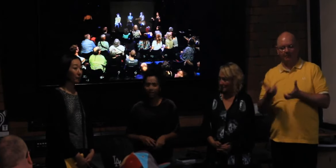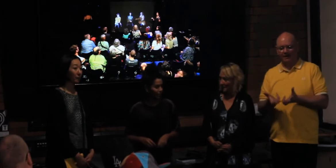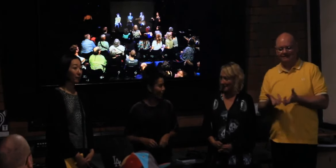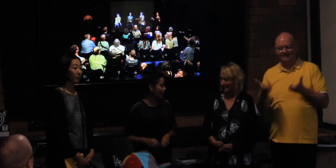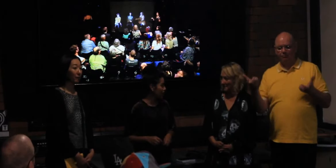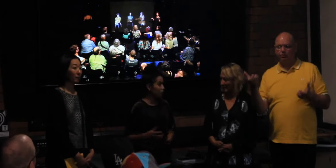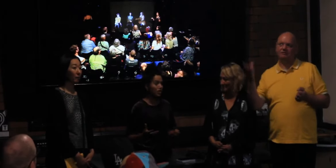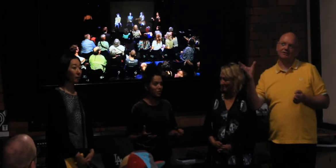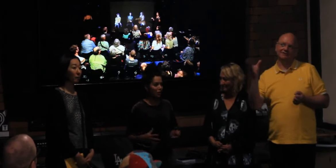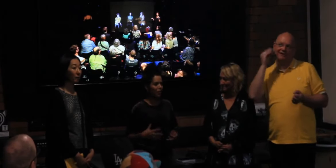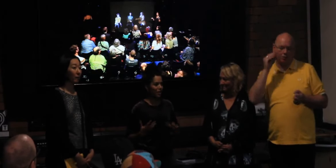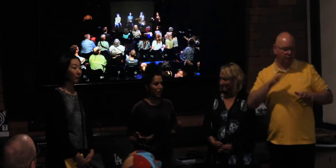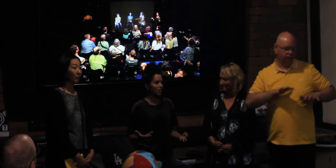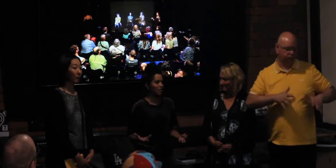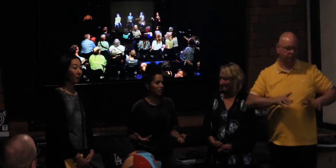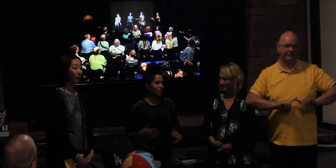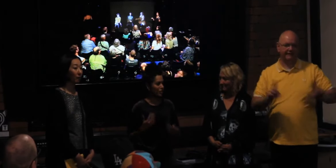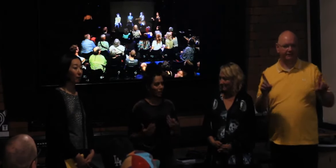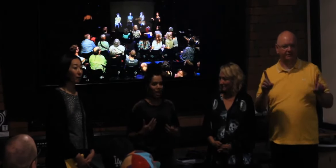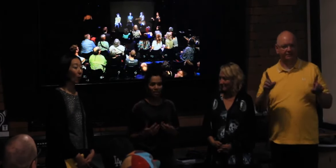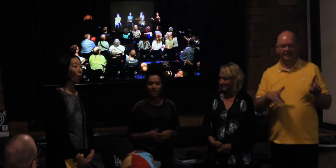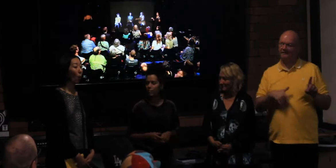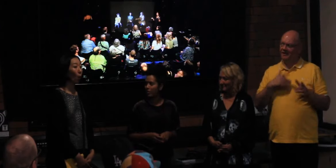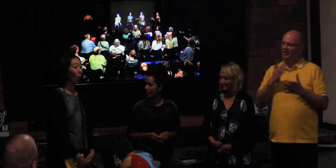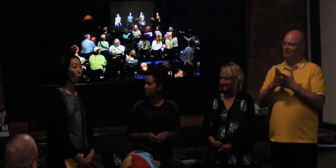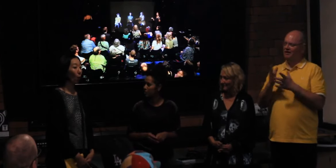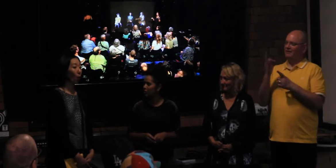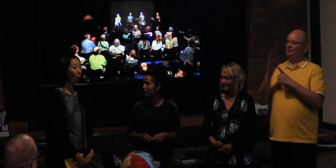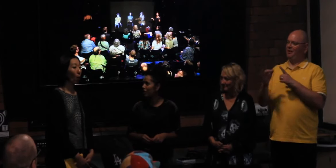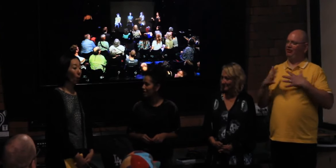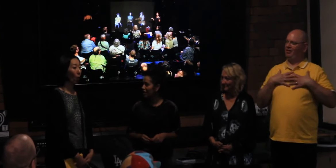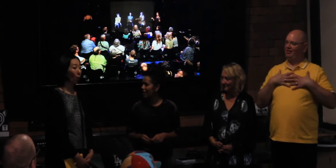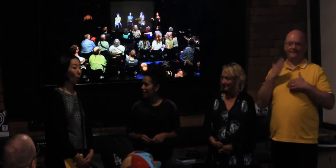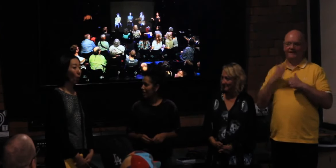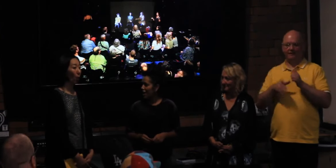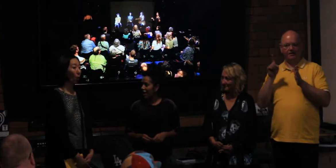Yes. Yeah, which felt very special, something I hadn't experienced before.